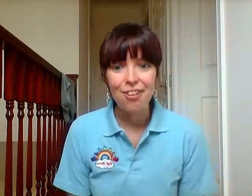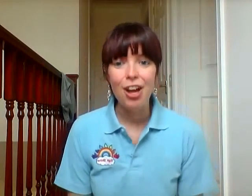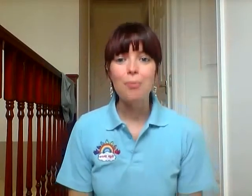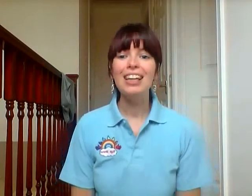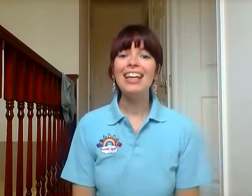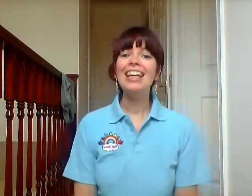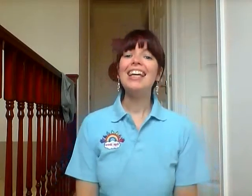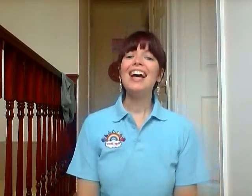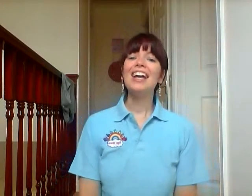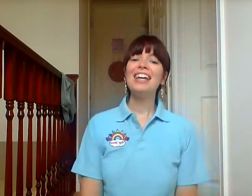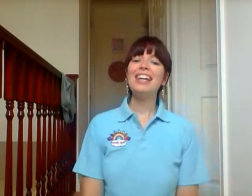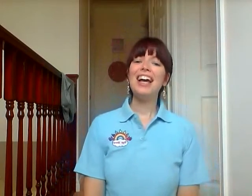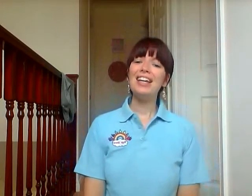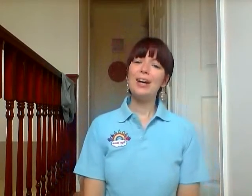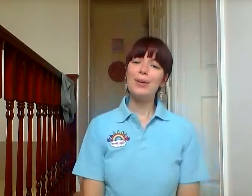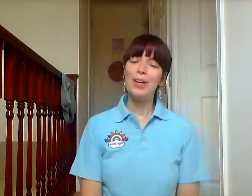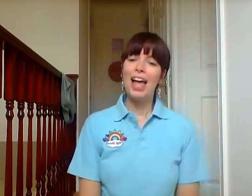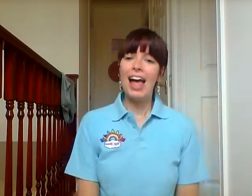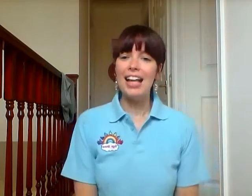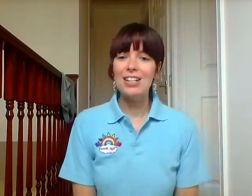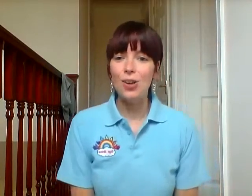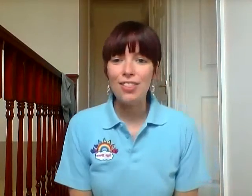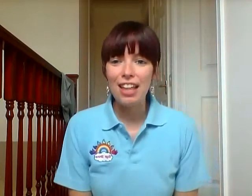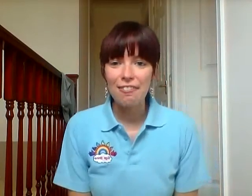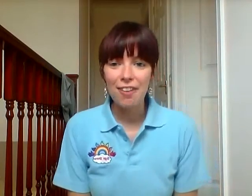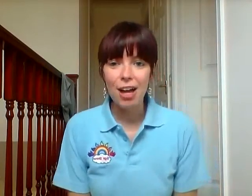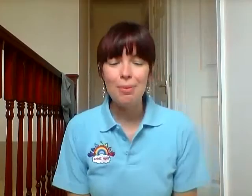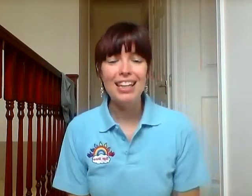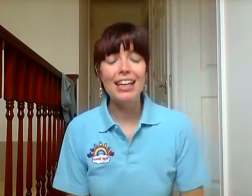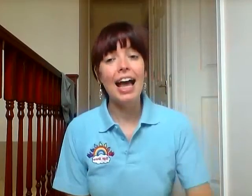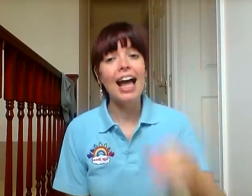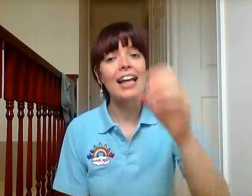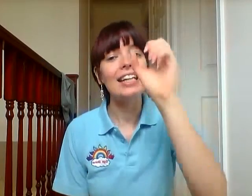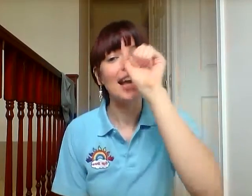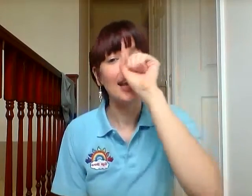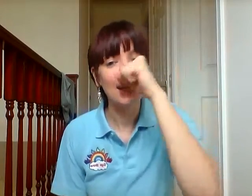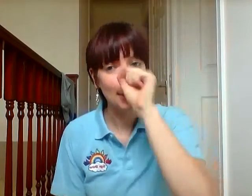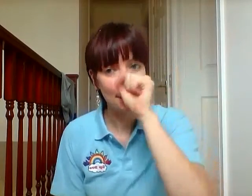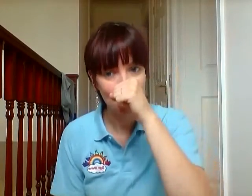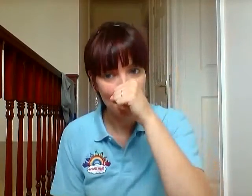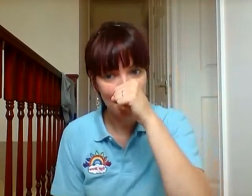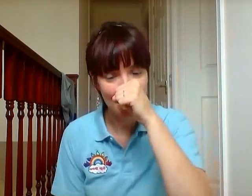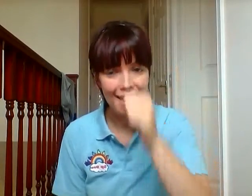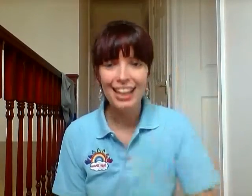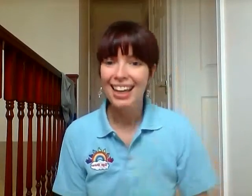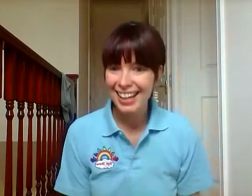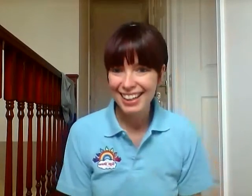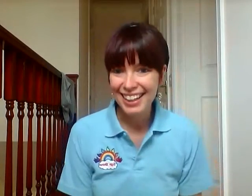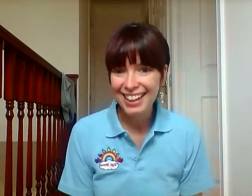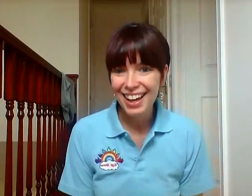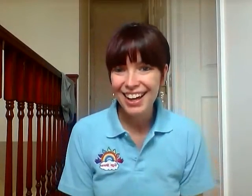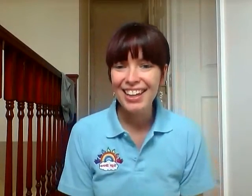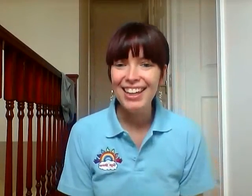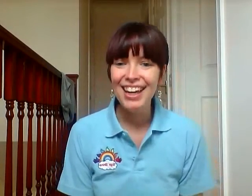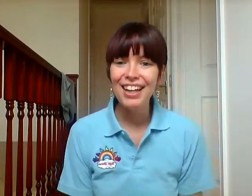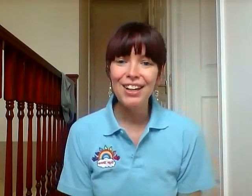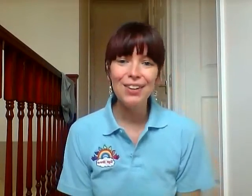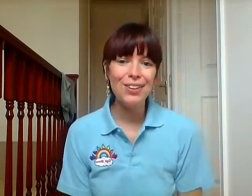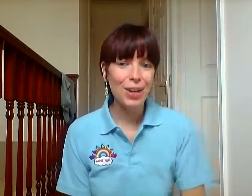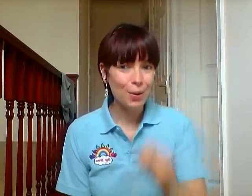farm, E-I-E-I-O, and on that farm he had a pig, E-I-E-I-O, with